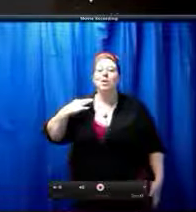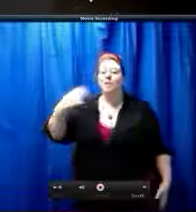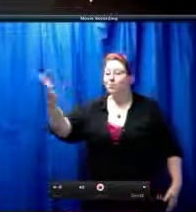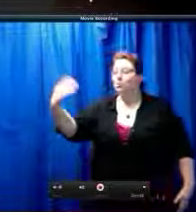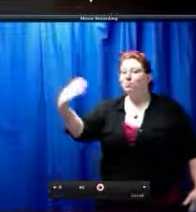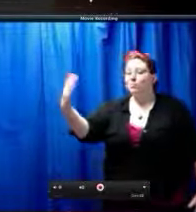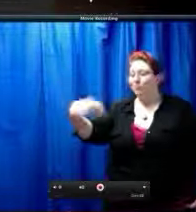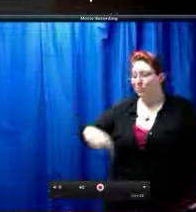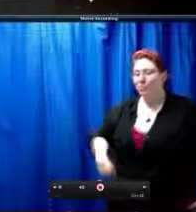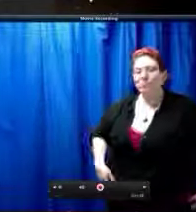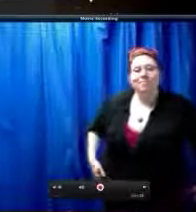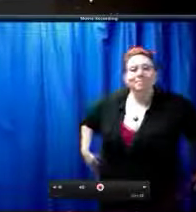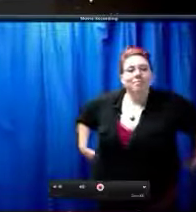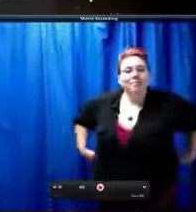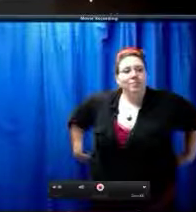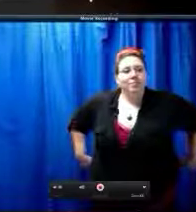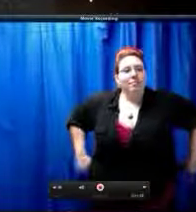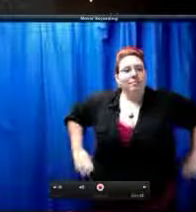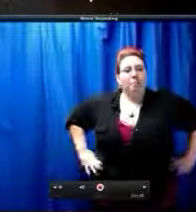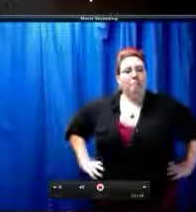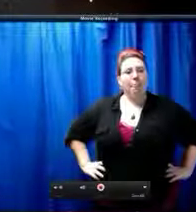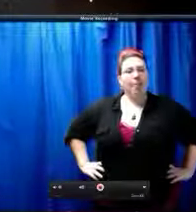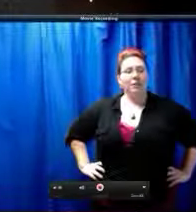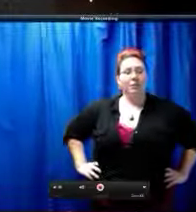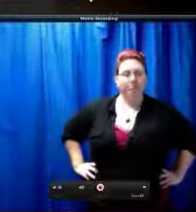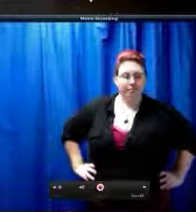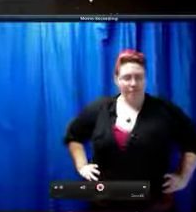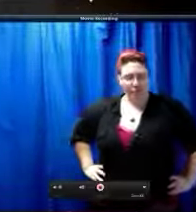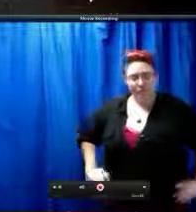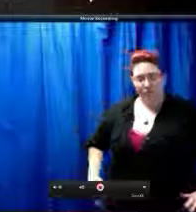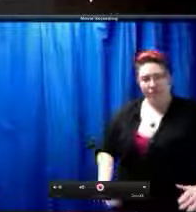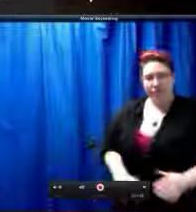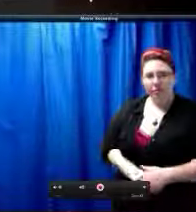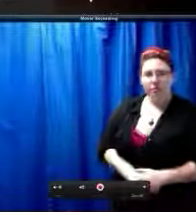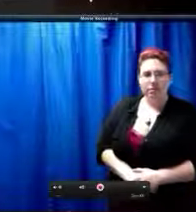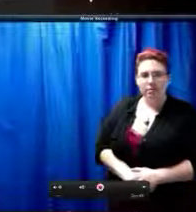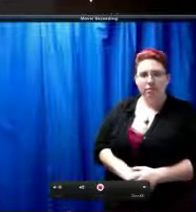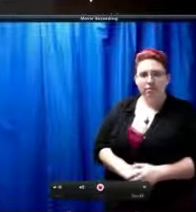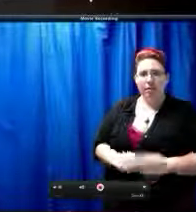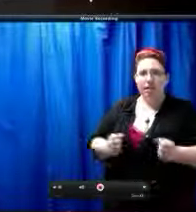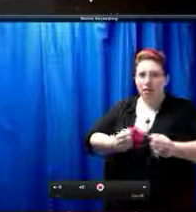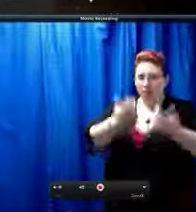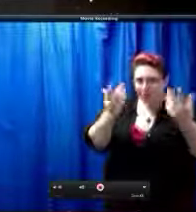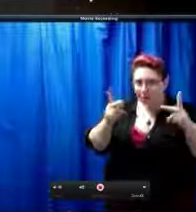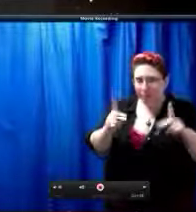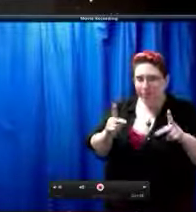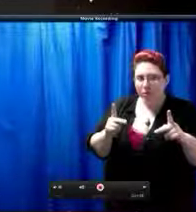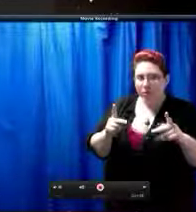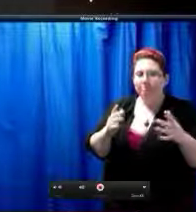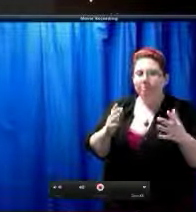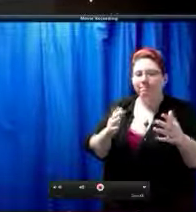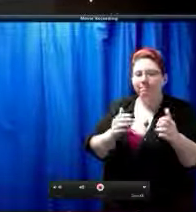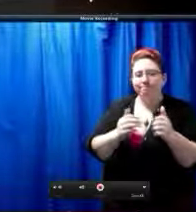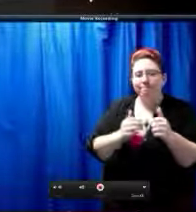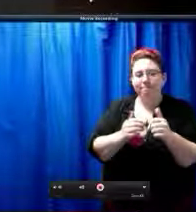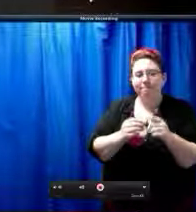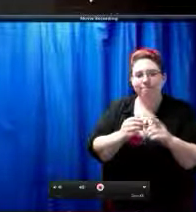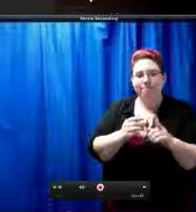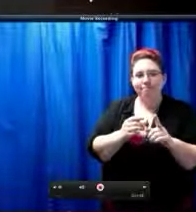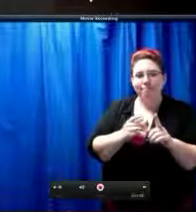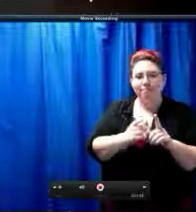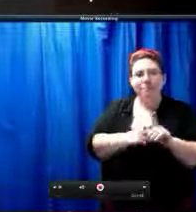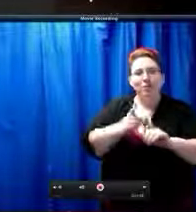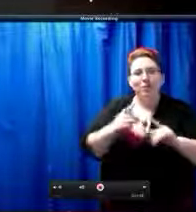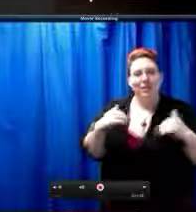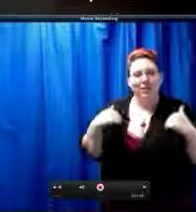He's cool. A lot of people get a little freaked out, especially younger, groups, that if you go and you're going to ask for this or whatever, that you're